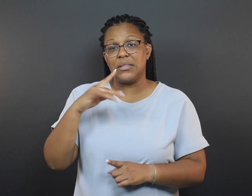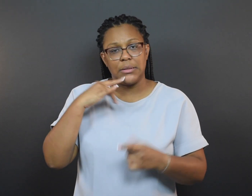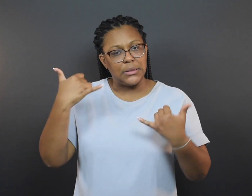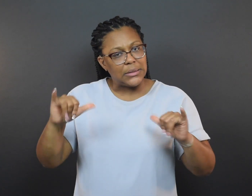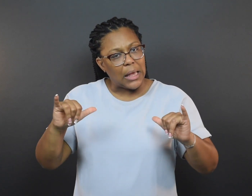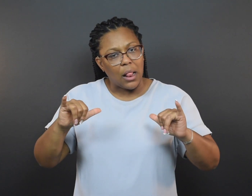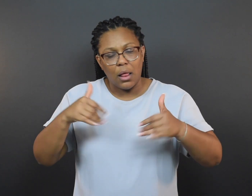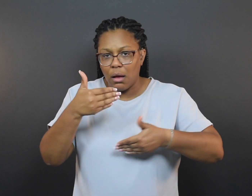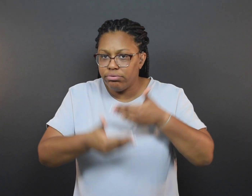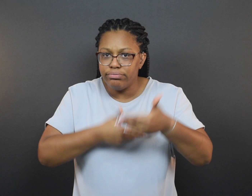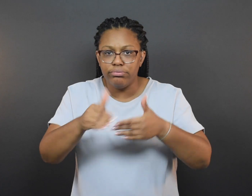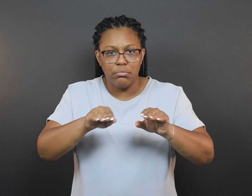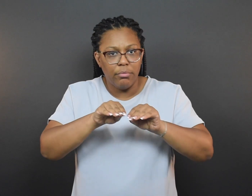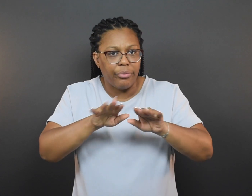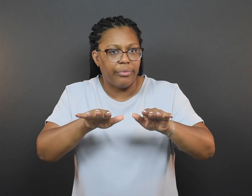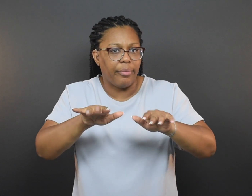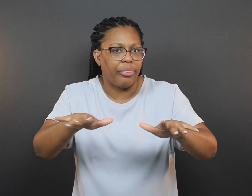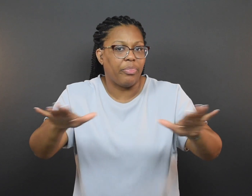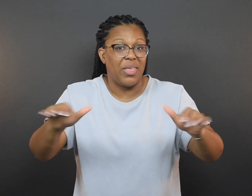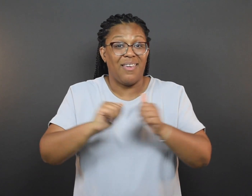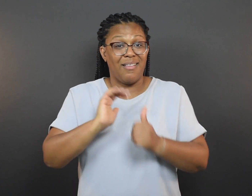COVID-19 is still spreading in our communities.